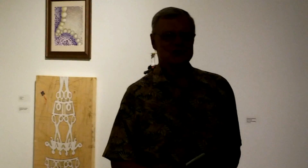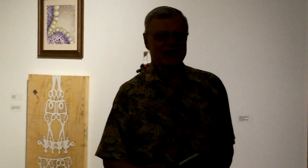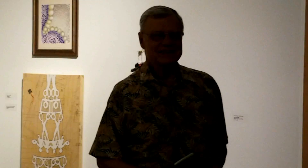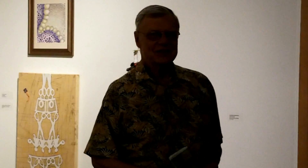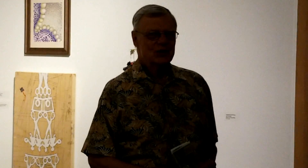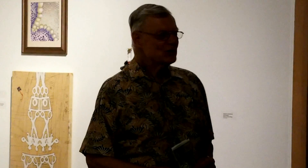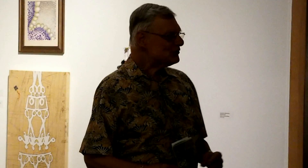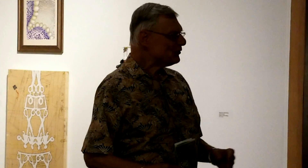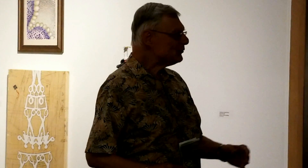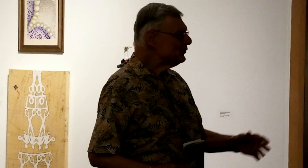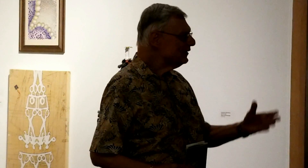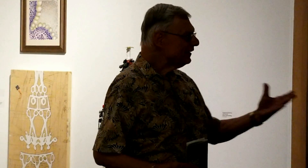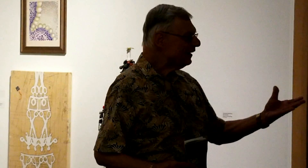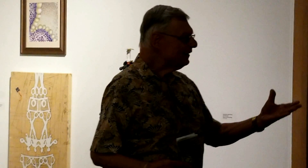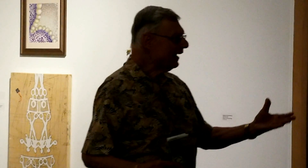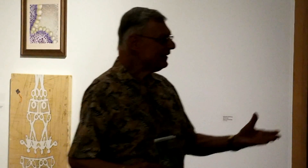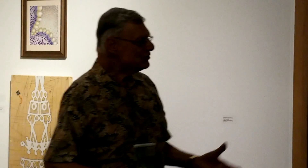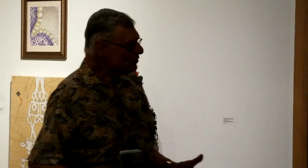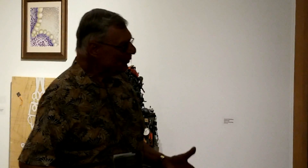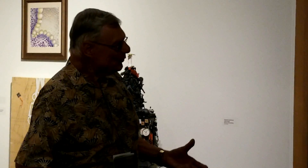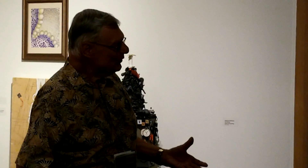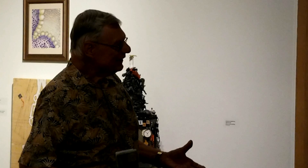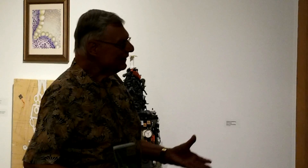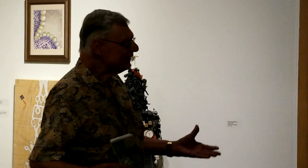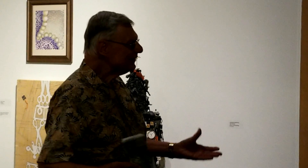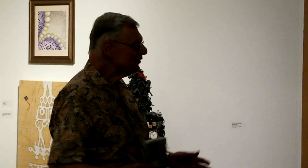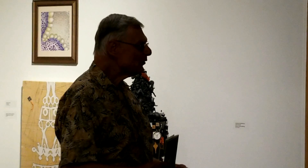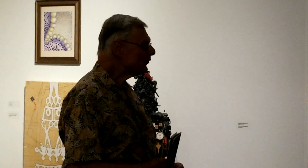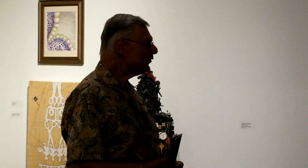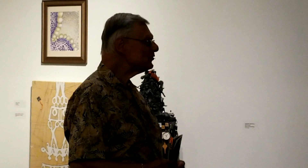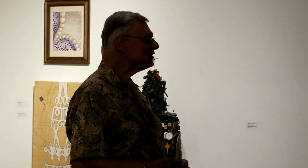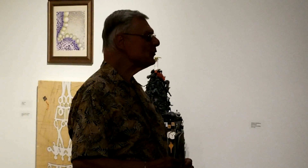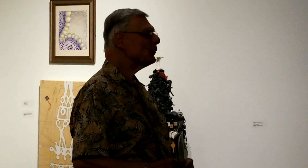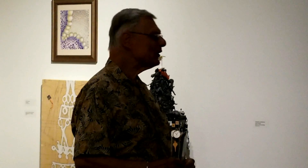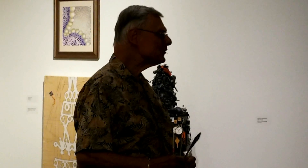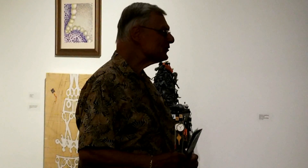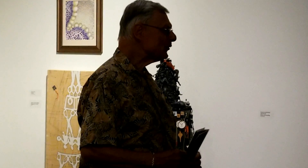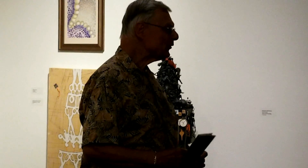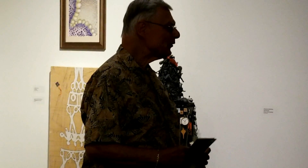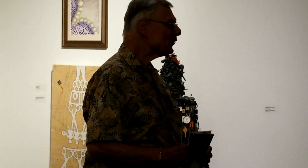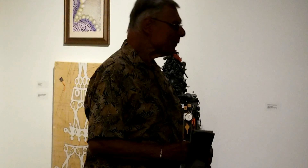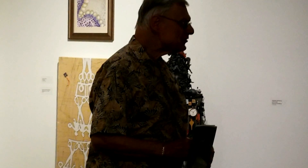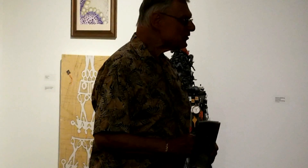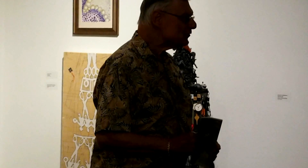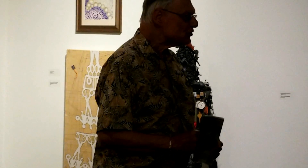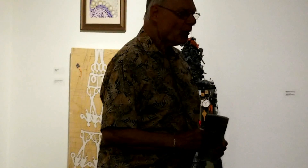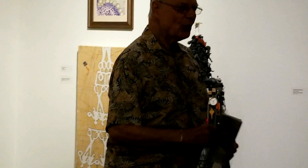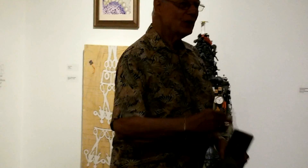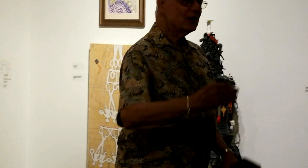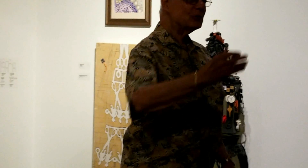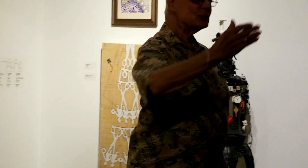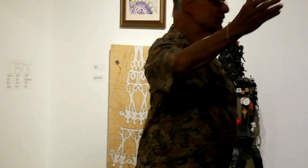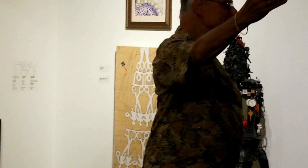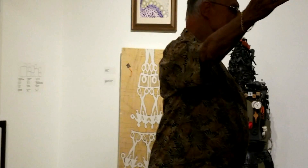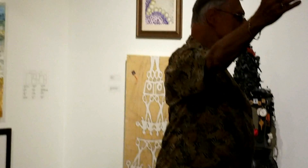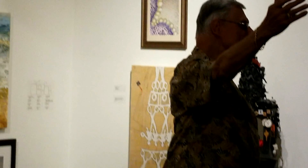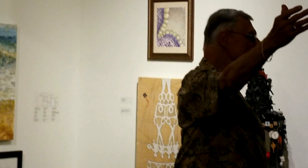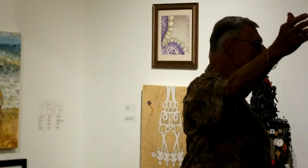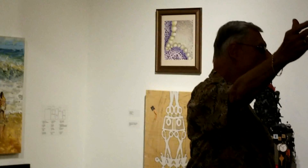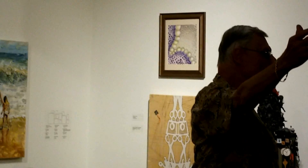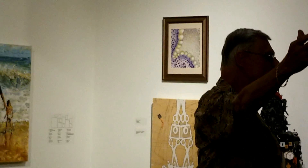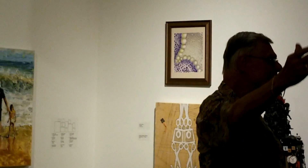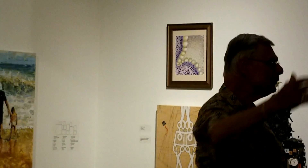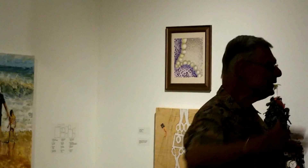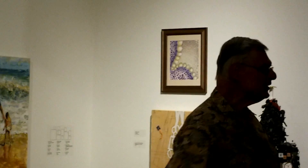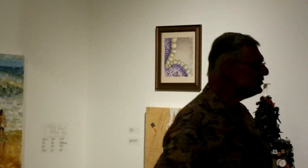on awards night. So Anna Jo, you're the first in the winner's circle, the best of show. Would you lead us